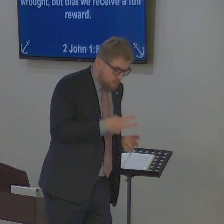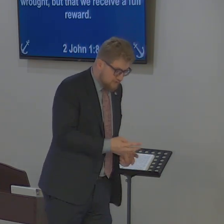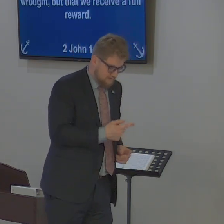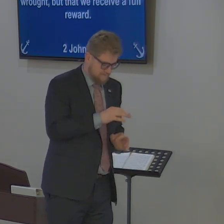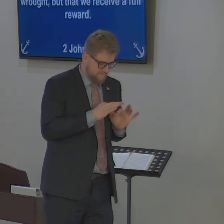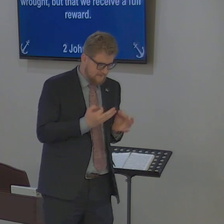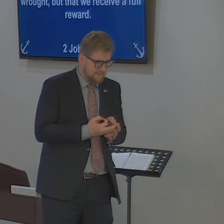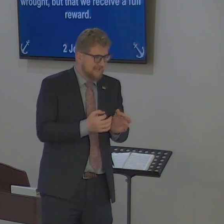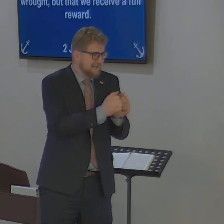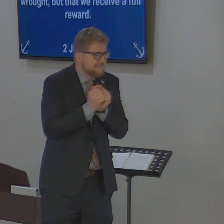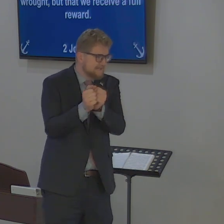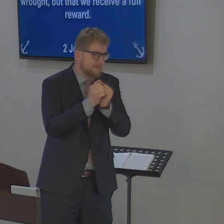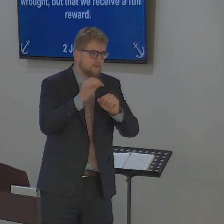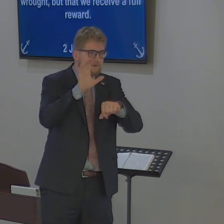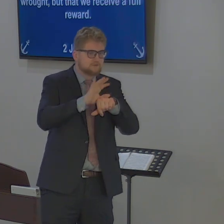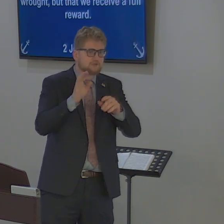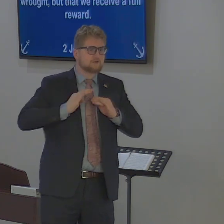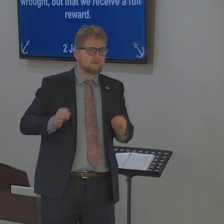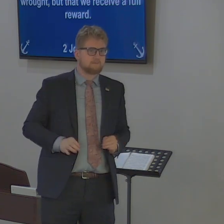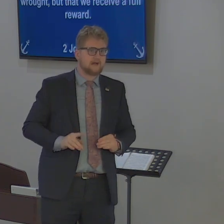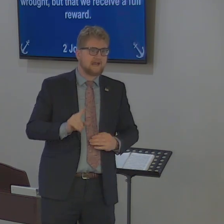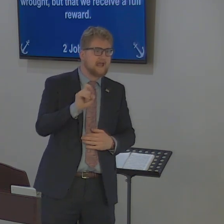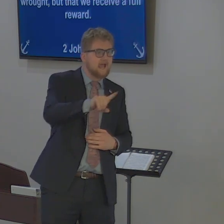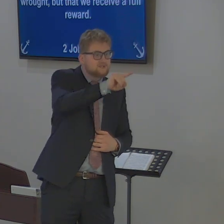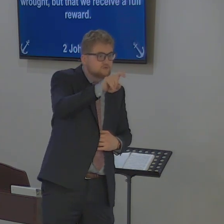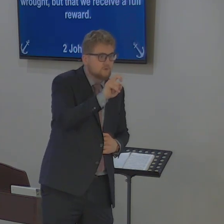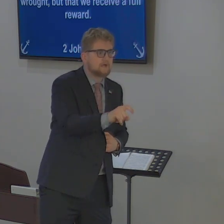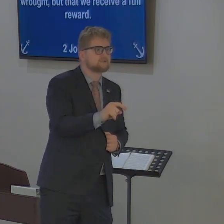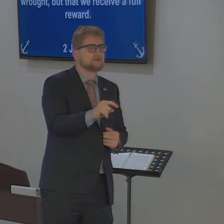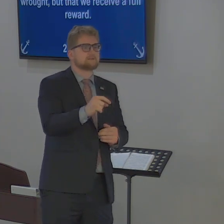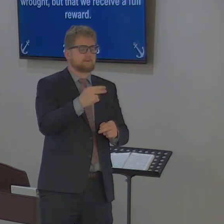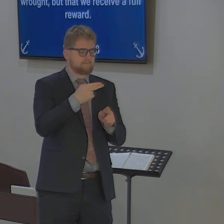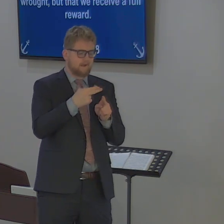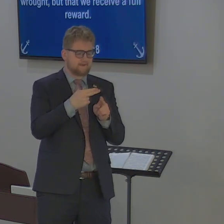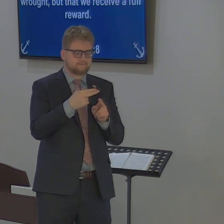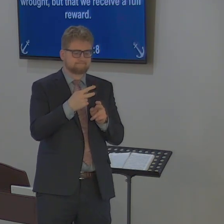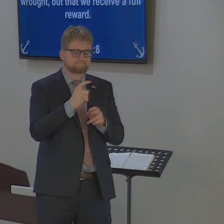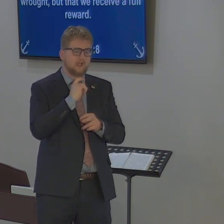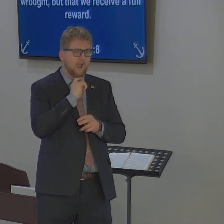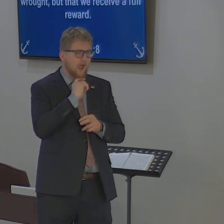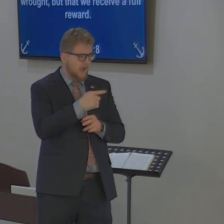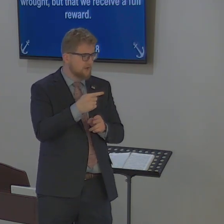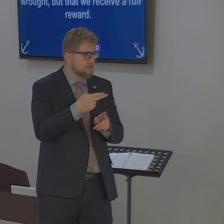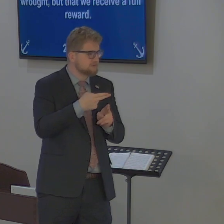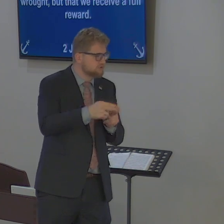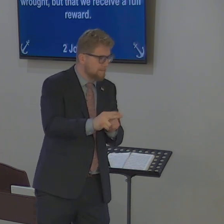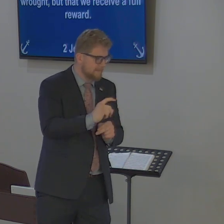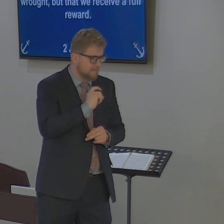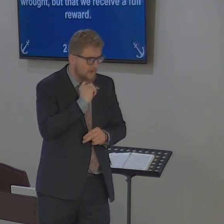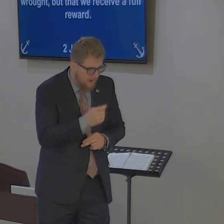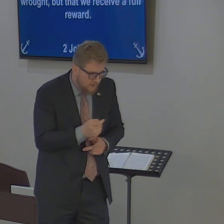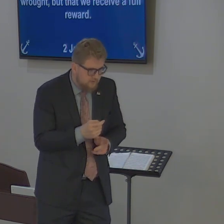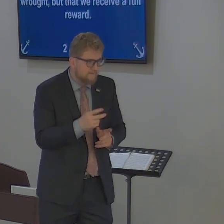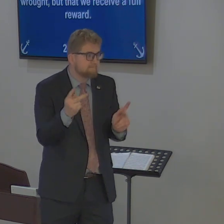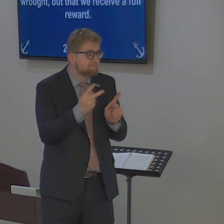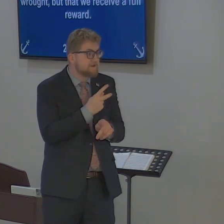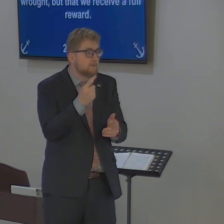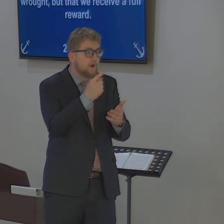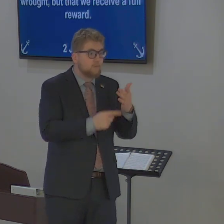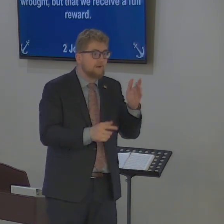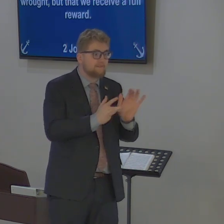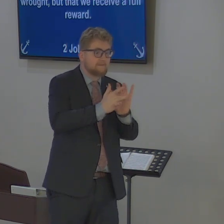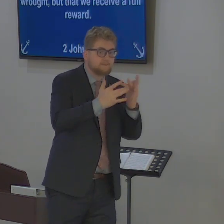as a church body. Ask questions. Iron sharpeneth iron, right? Let's figure out what the Word of God says so that we can recognize